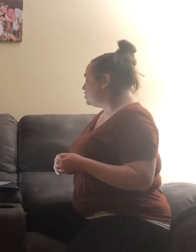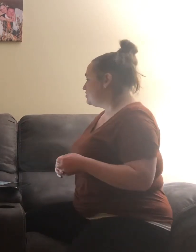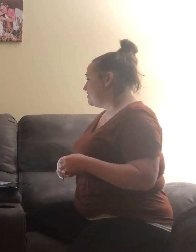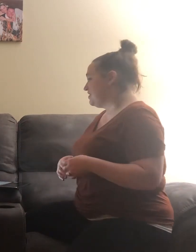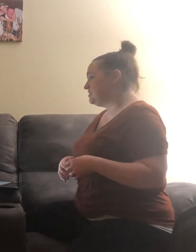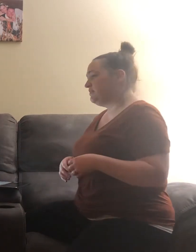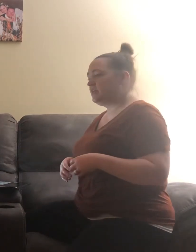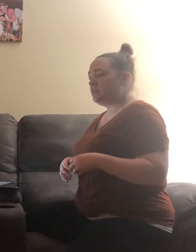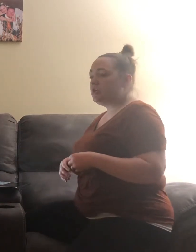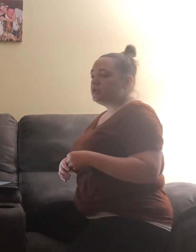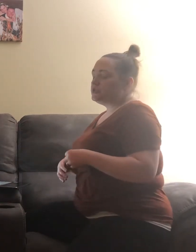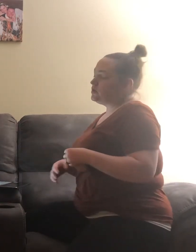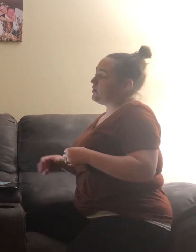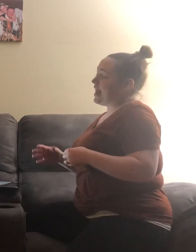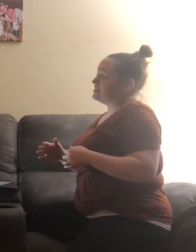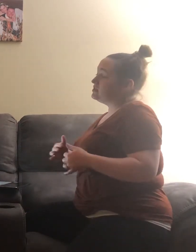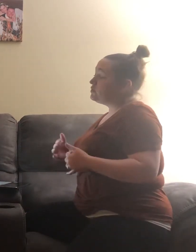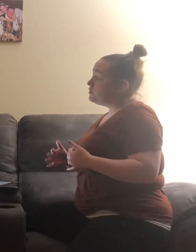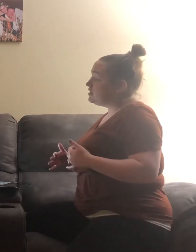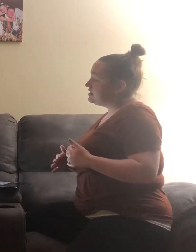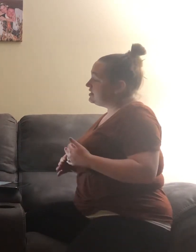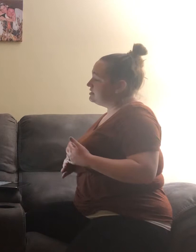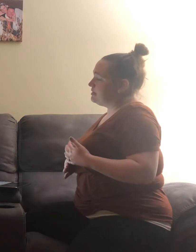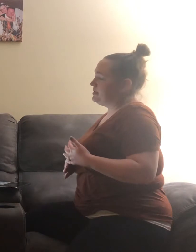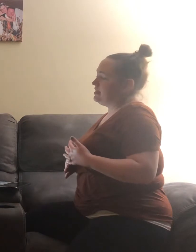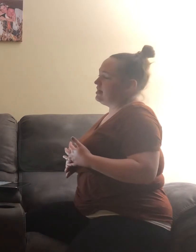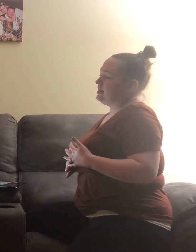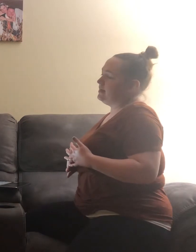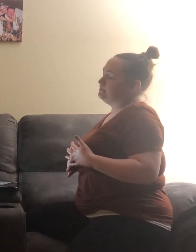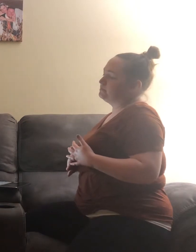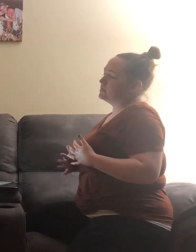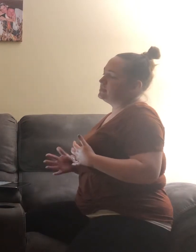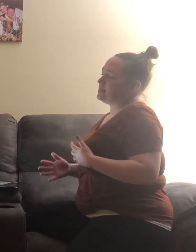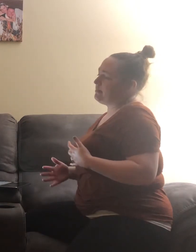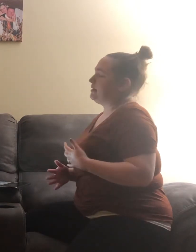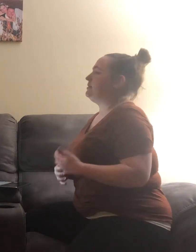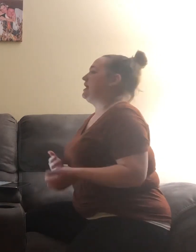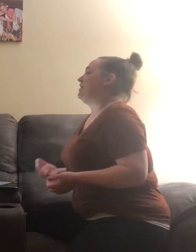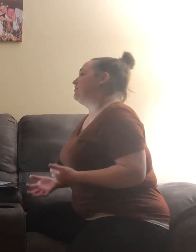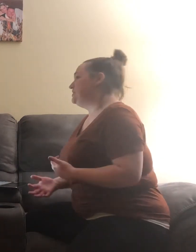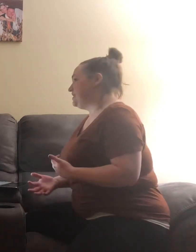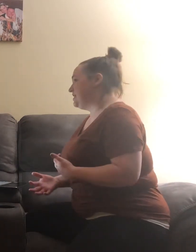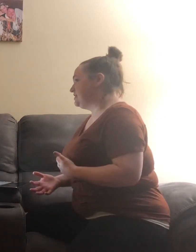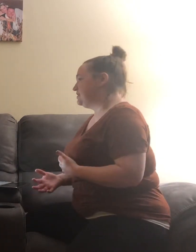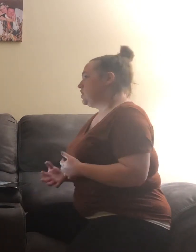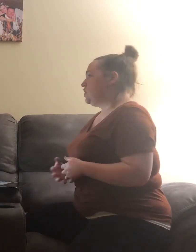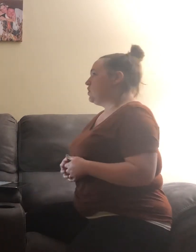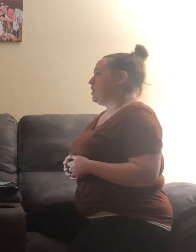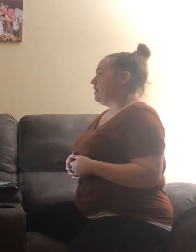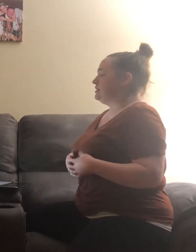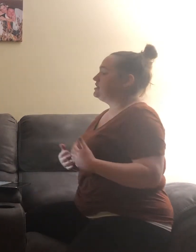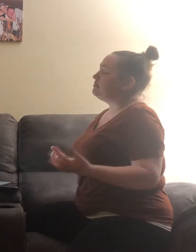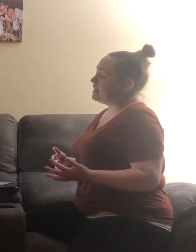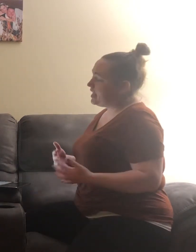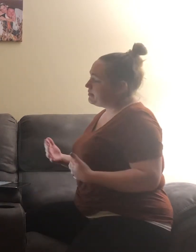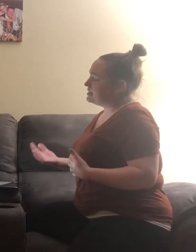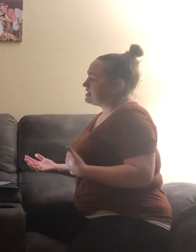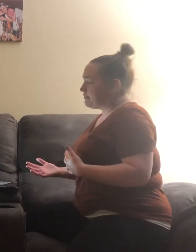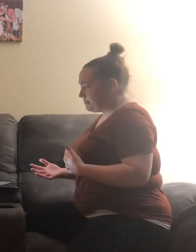with activity. So at school, he's maybe stopping playing at recess, still playing but stopping maybe